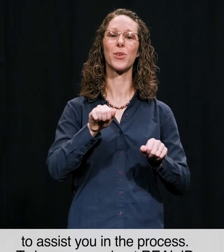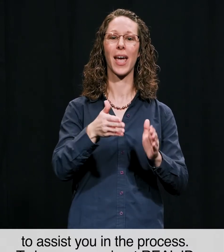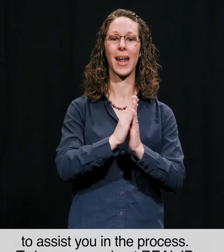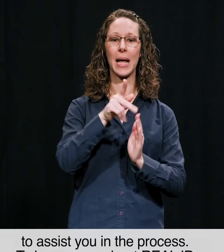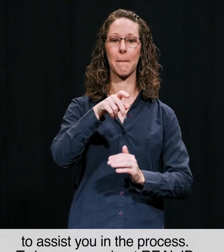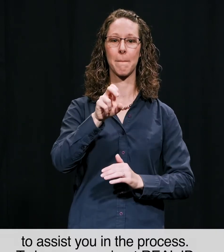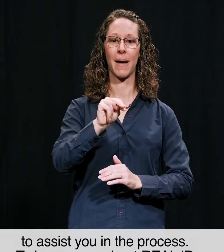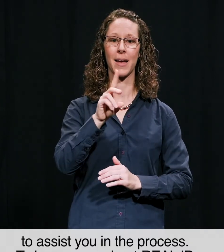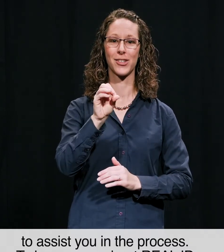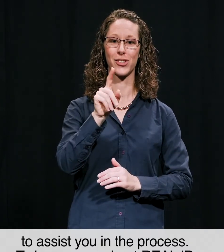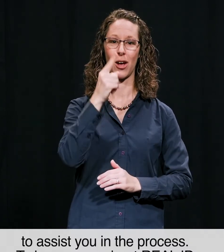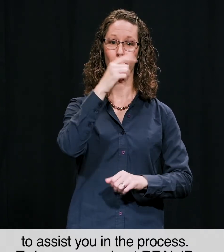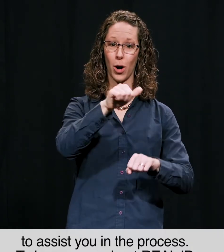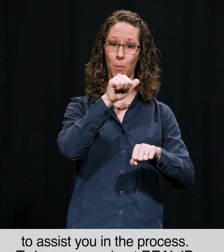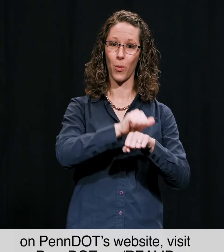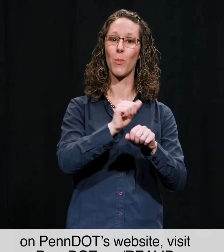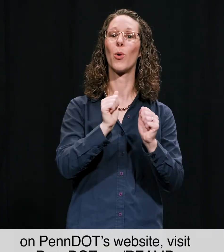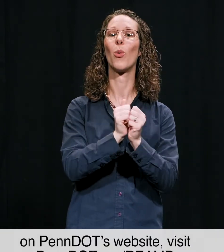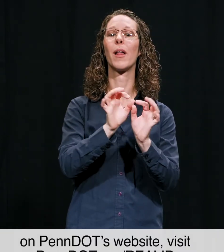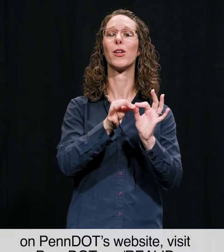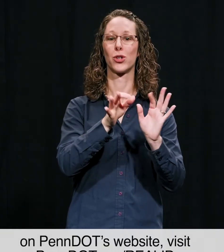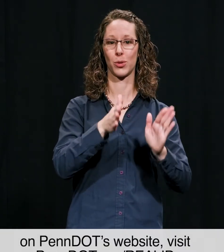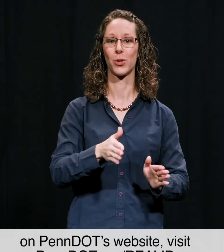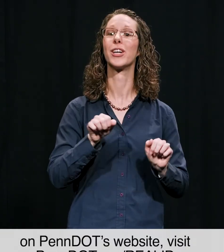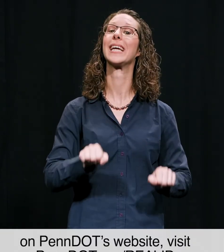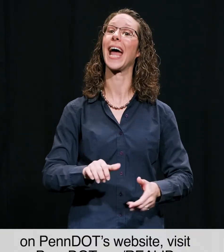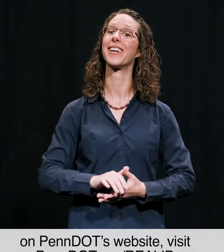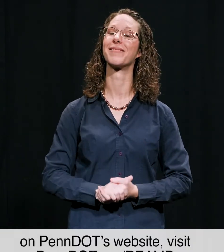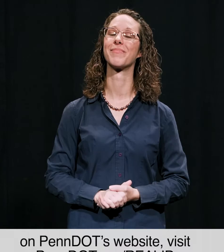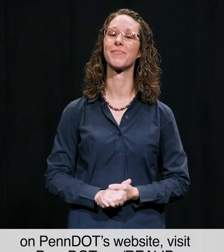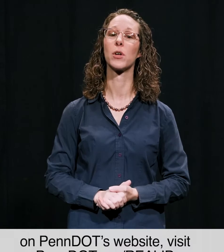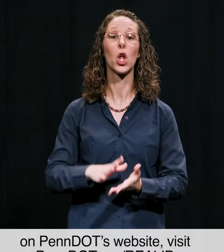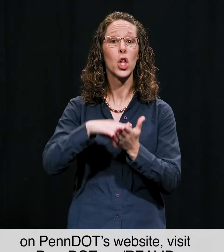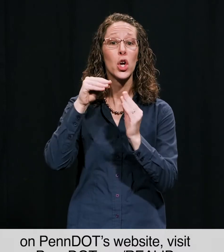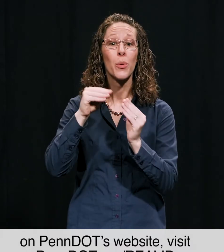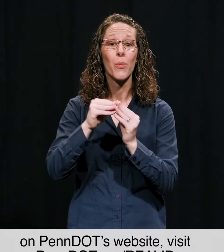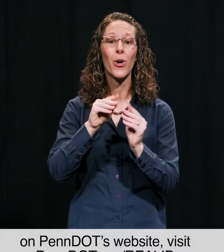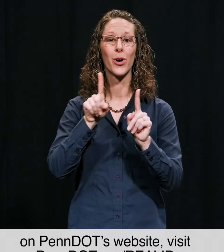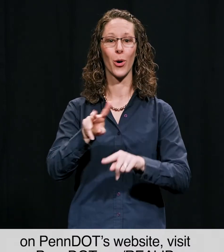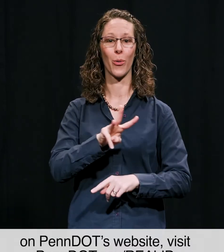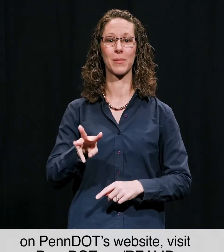more about Real ID on PennDOT's website, visit